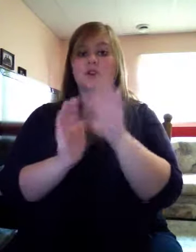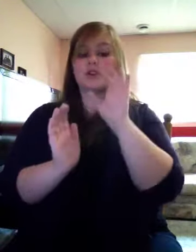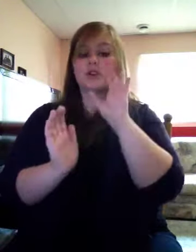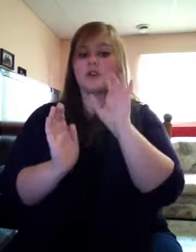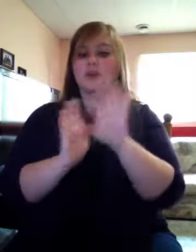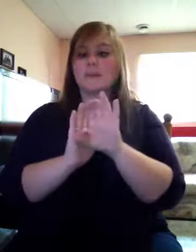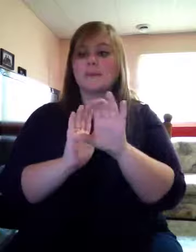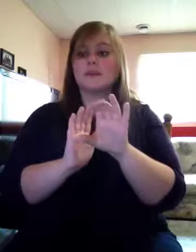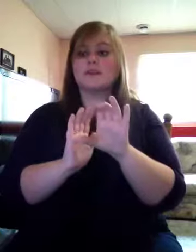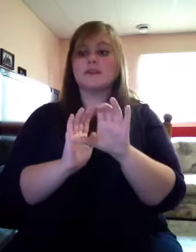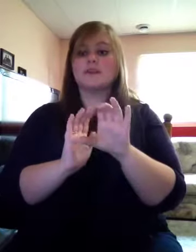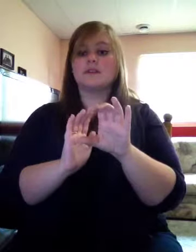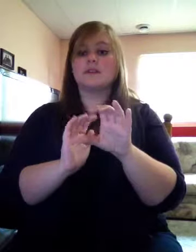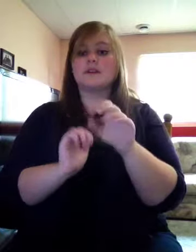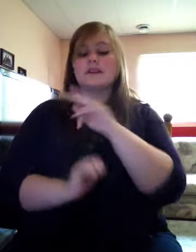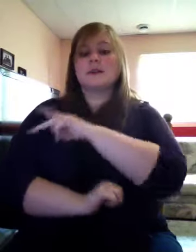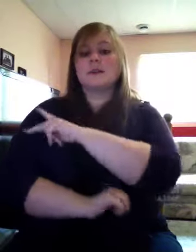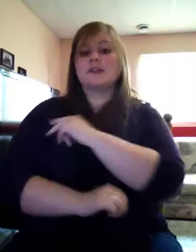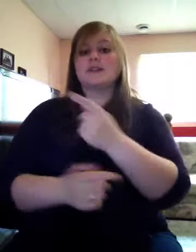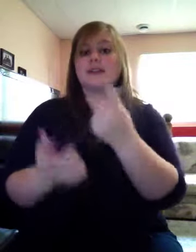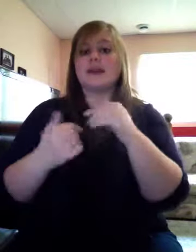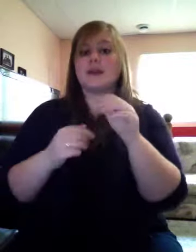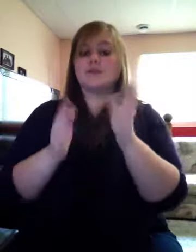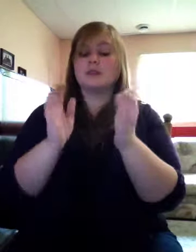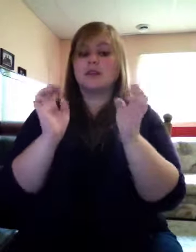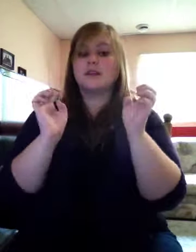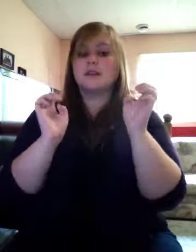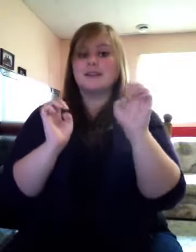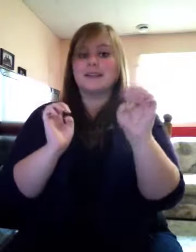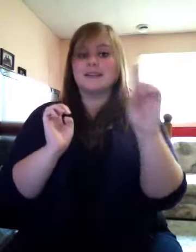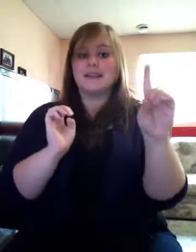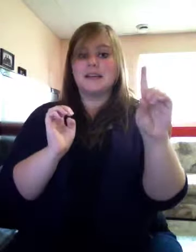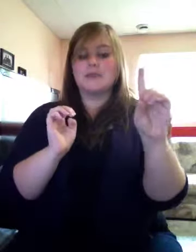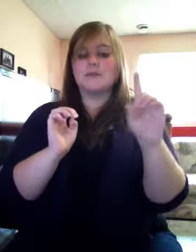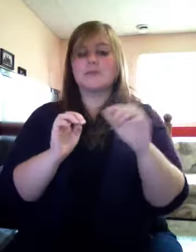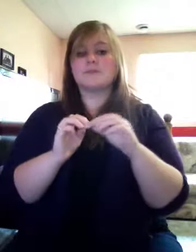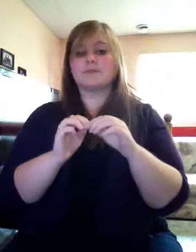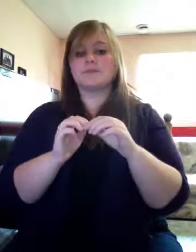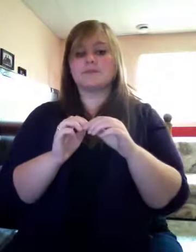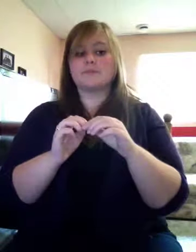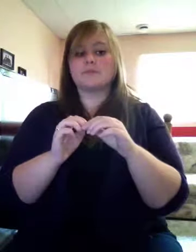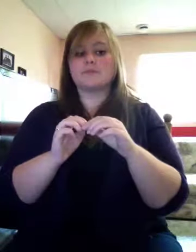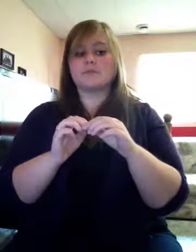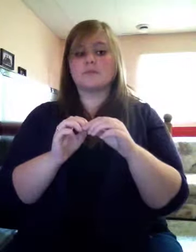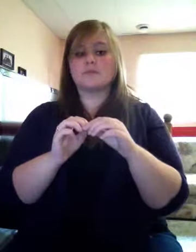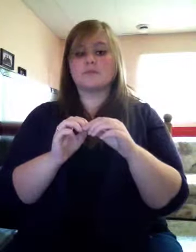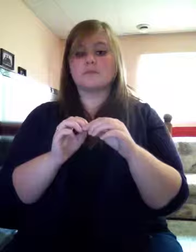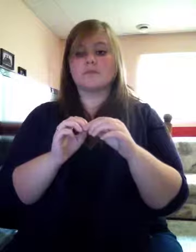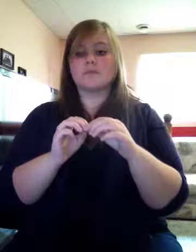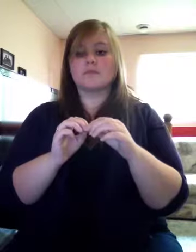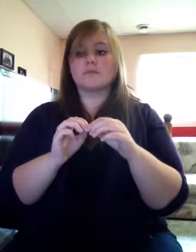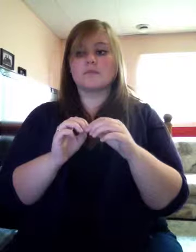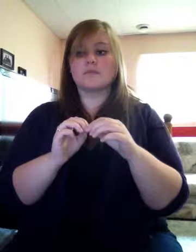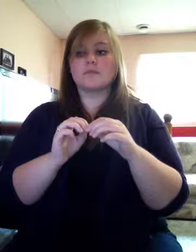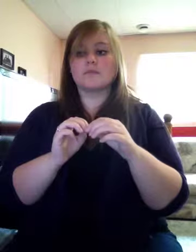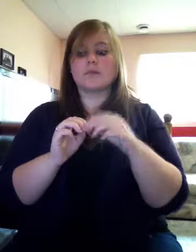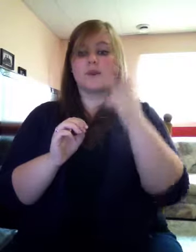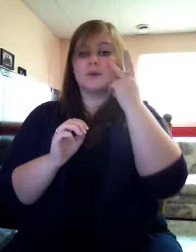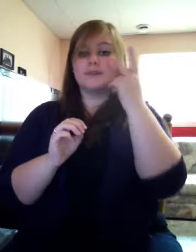who presented to the ED with abdominal pain. We mark the spine as our landmark, and anterior to the spine we see a very large AAA. Notice